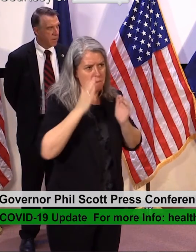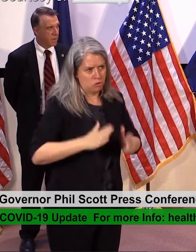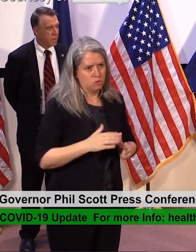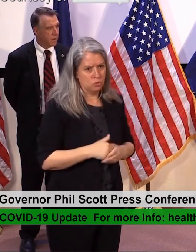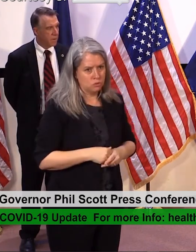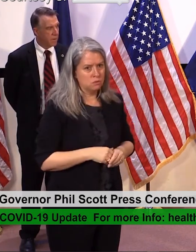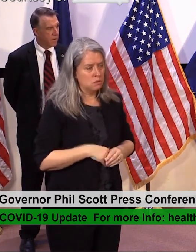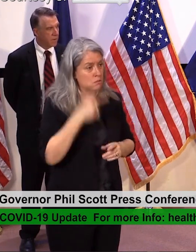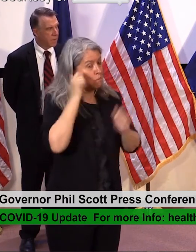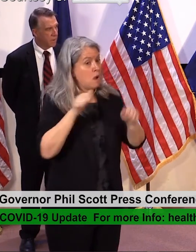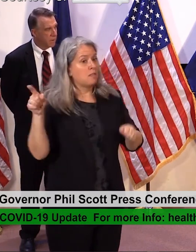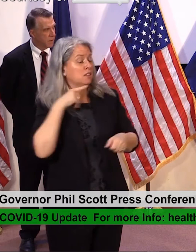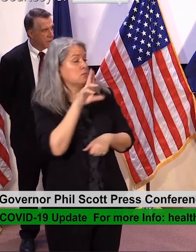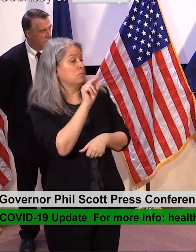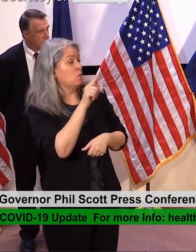Thank you.